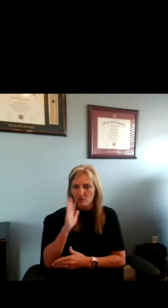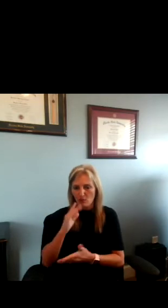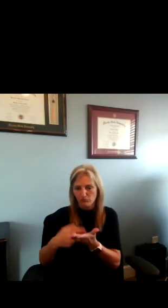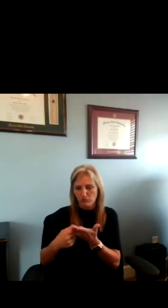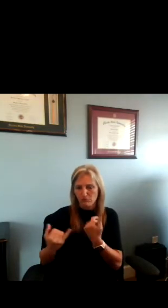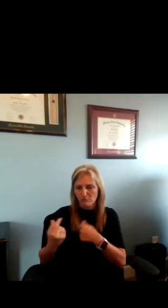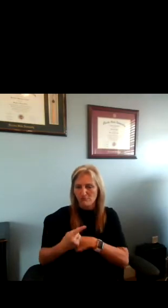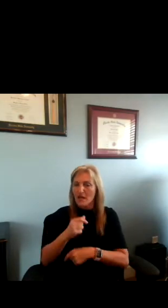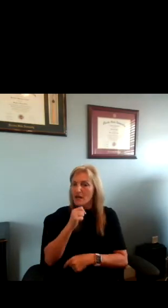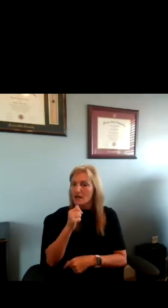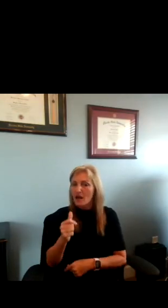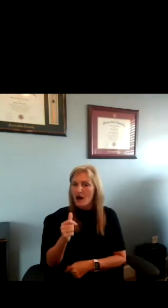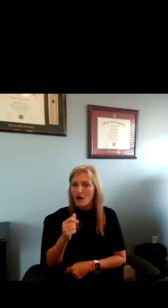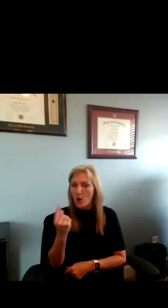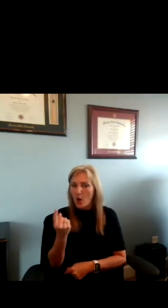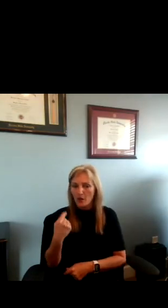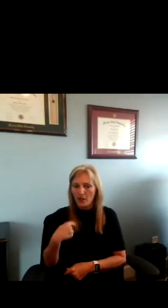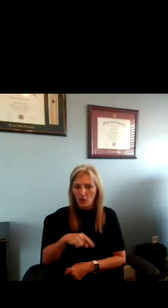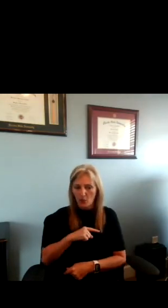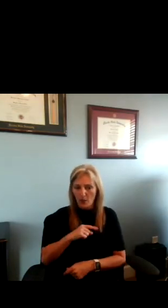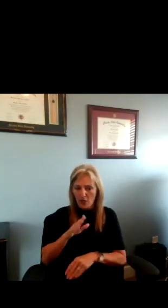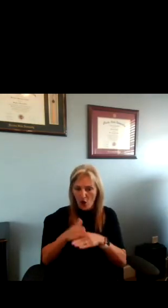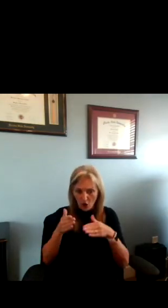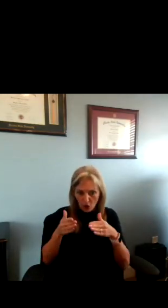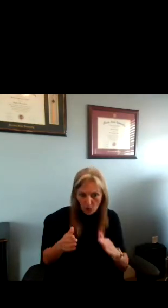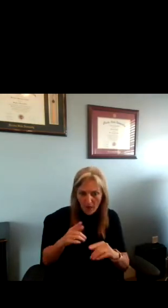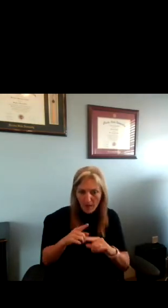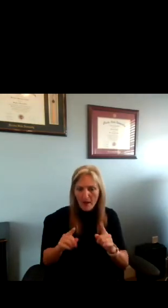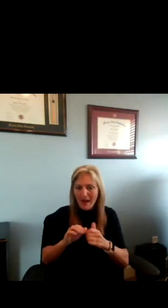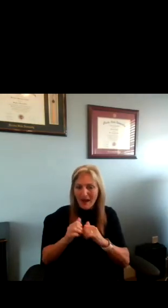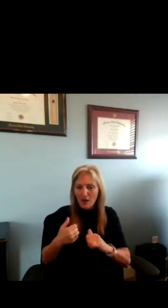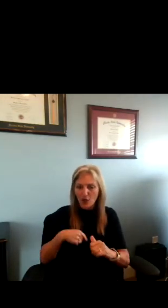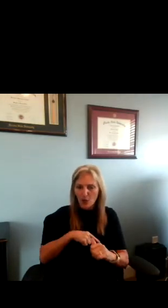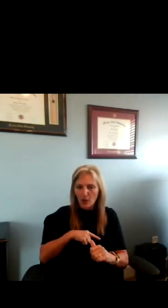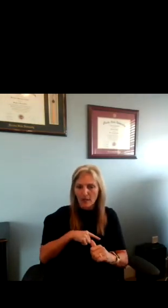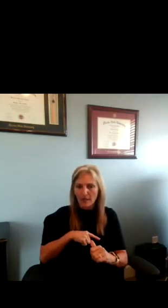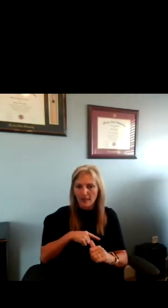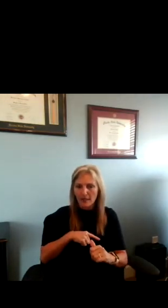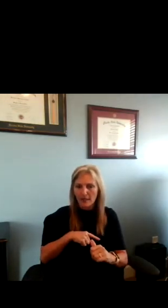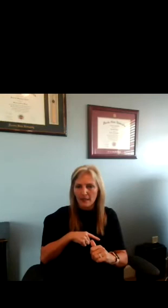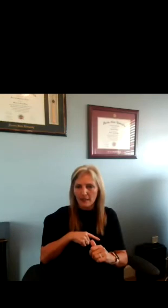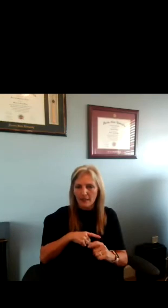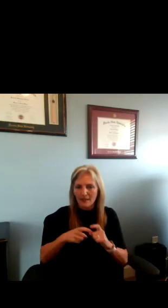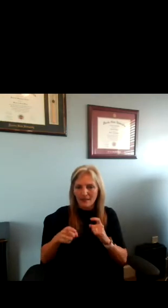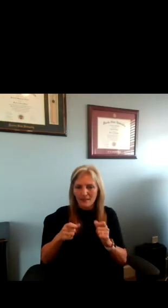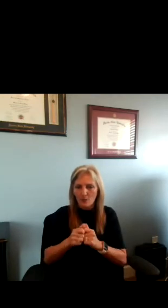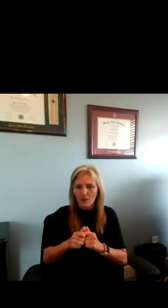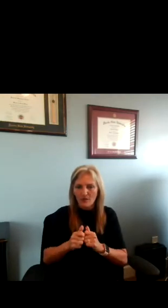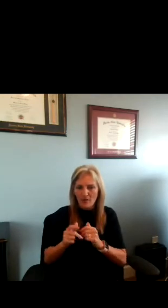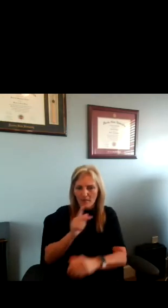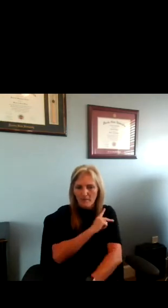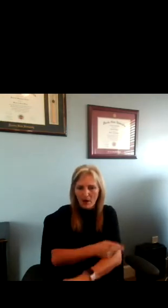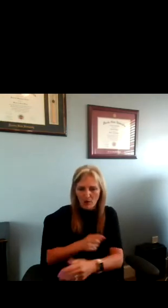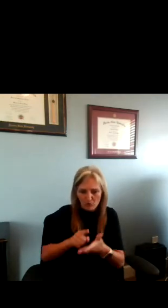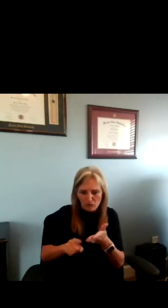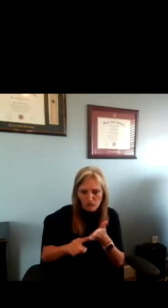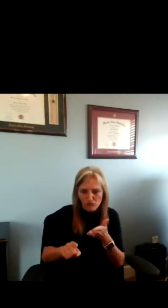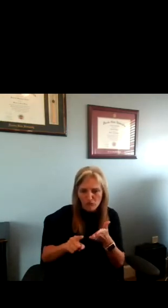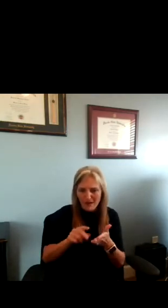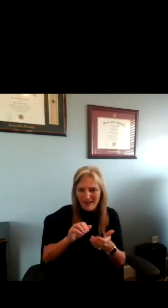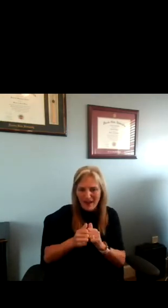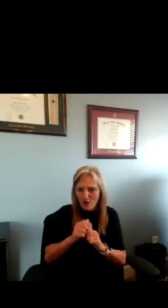Not only are we on our way there, but how do we leverage the power of research to make sure that